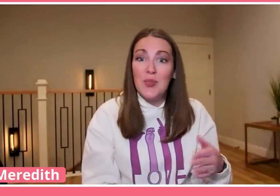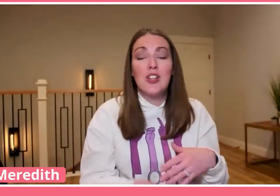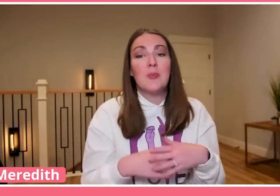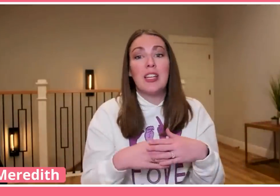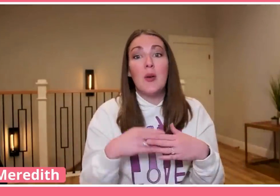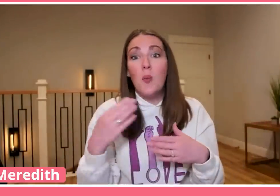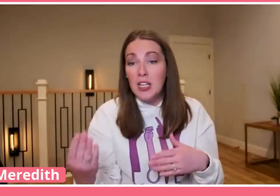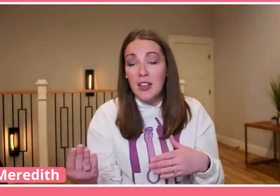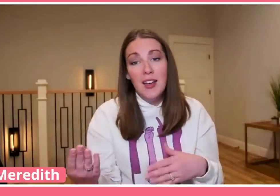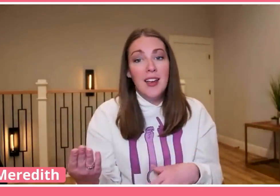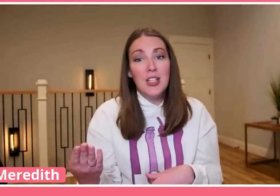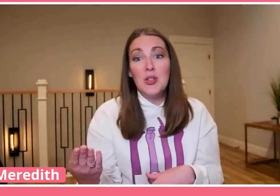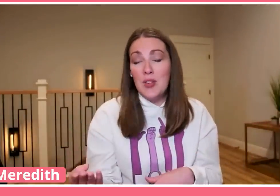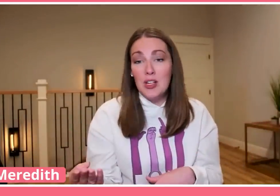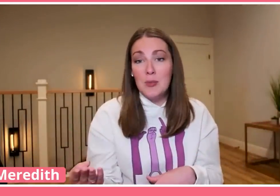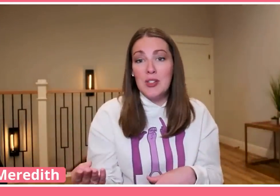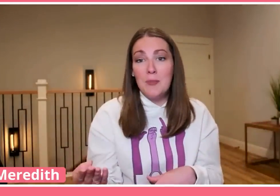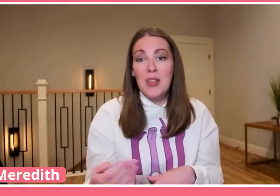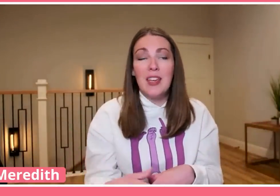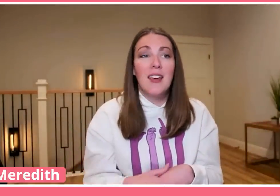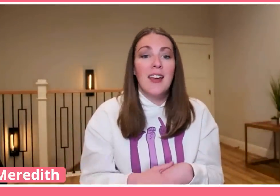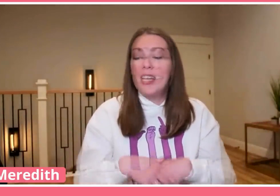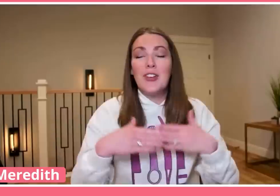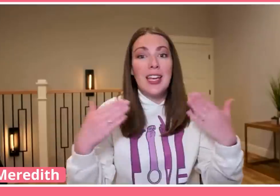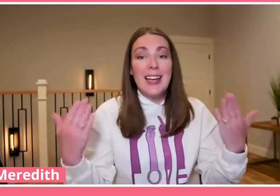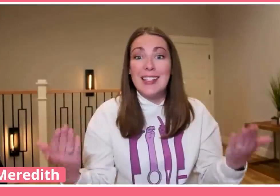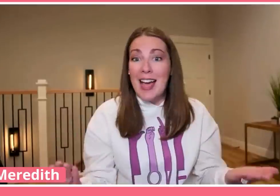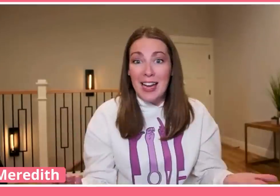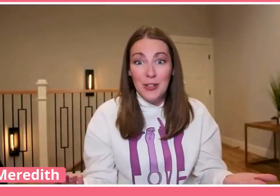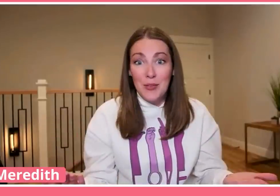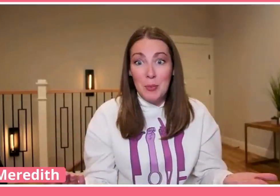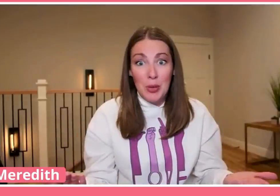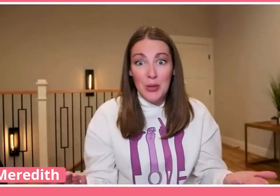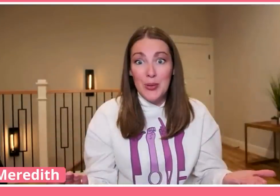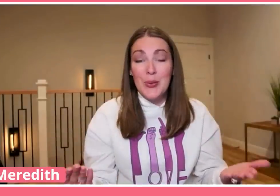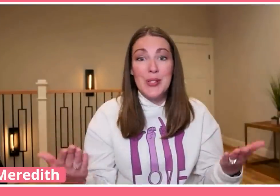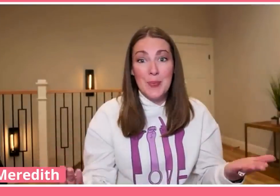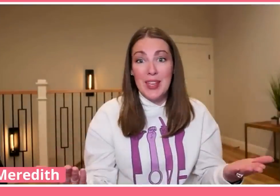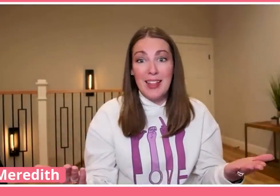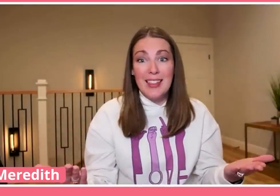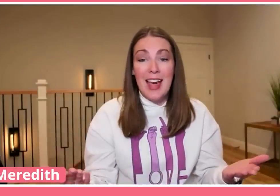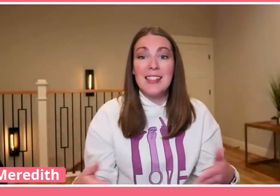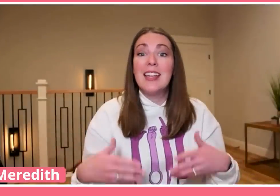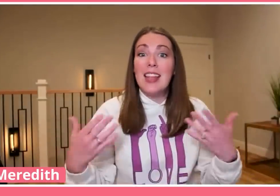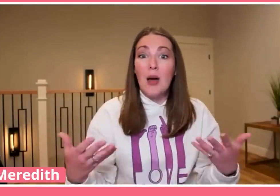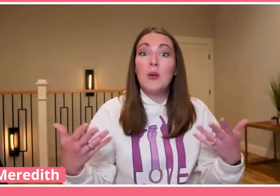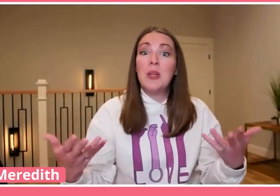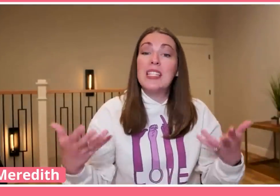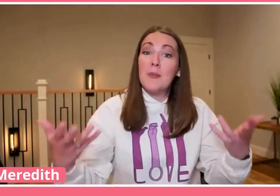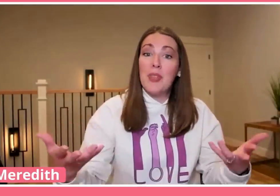fingerspelling and when you should fingerspell something, say for like a title of a book or something like that, that would be something